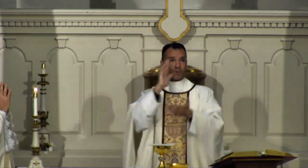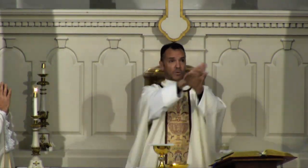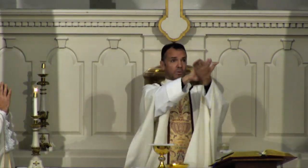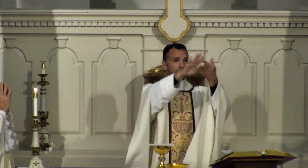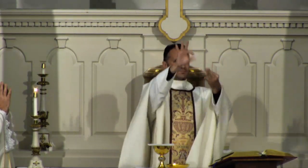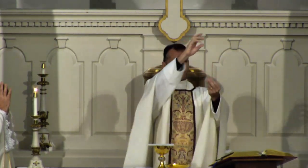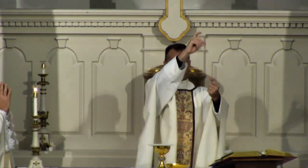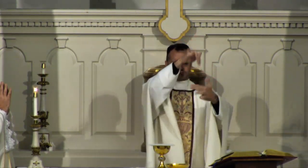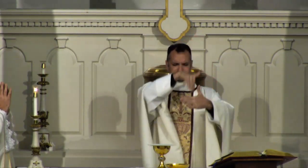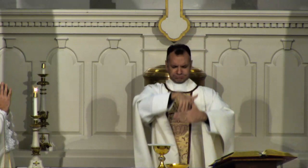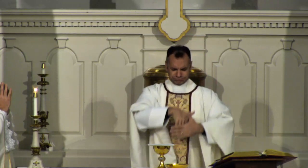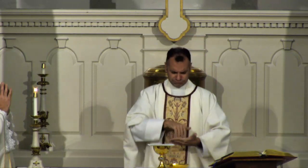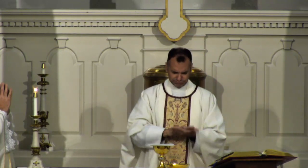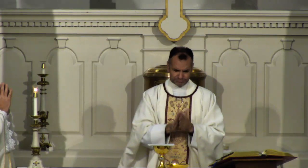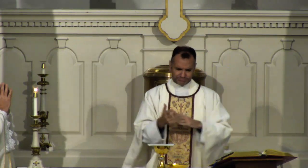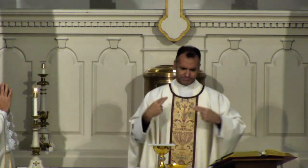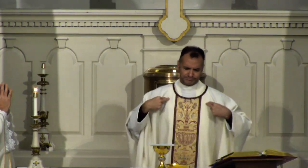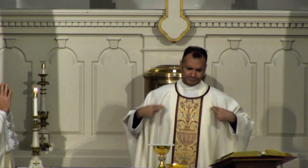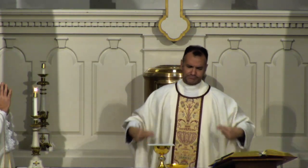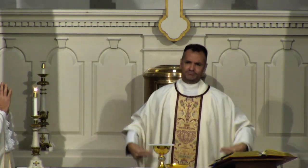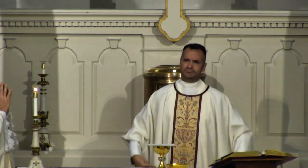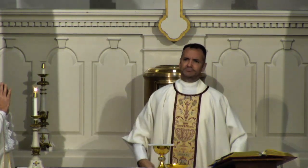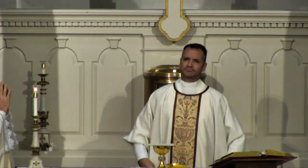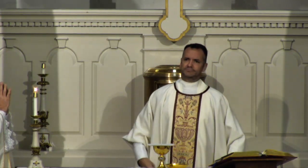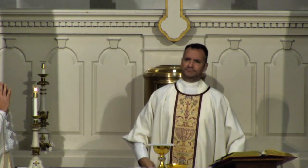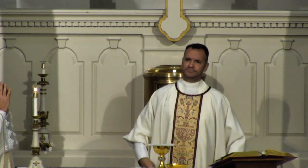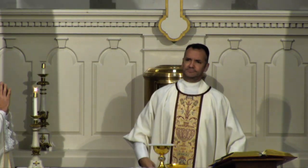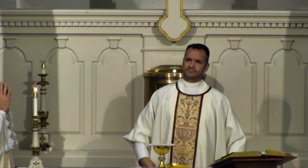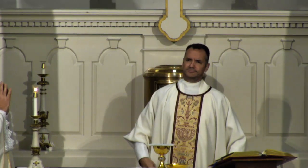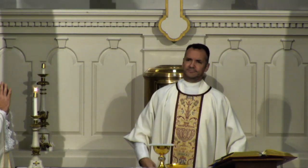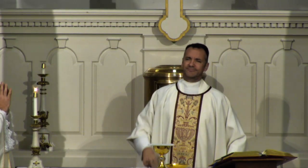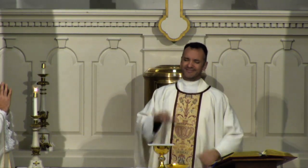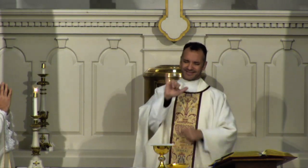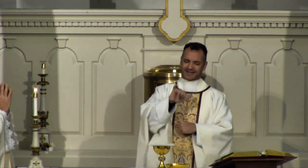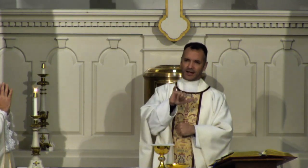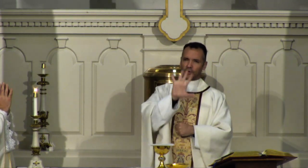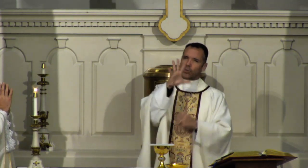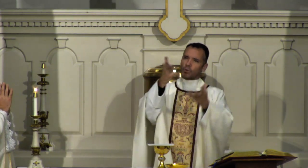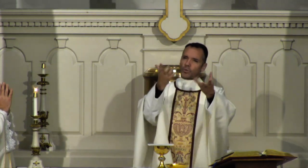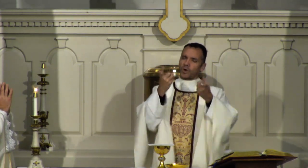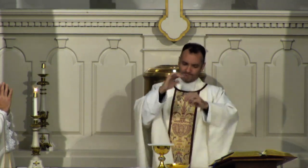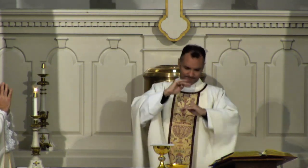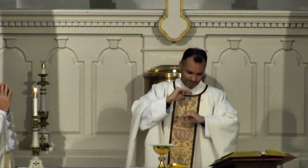incarnate by the Holy Spirit and born of the Virgin,